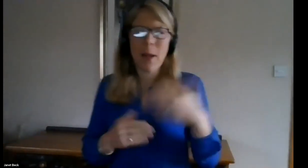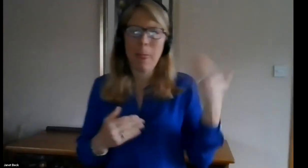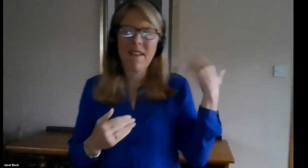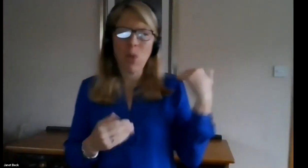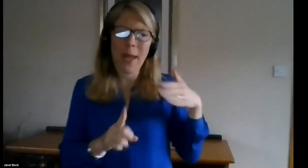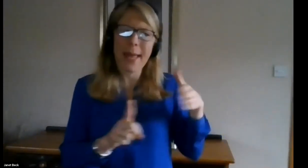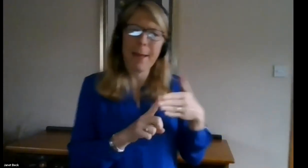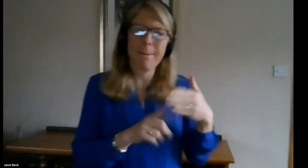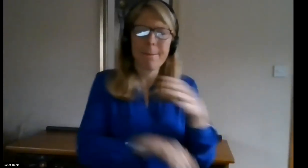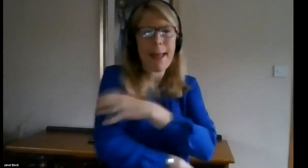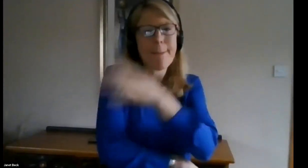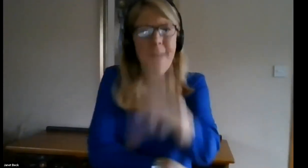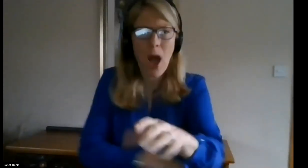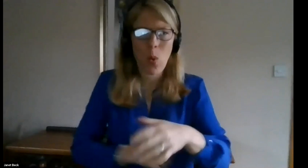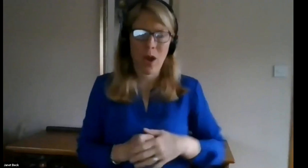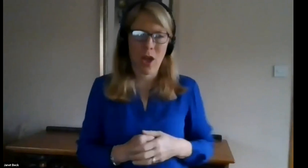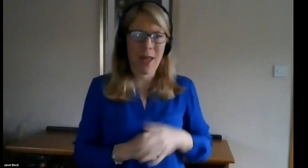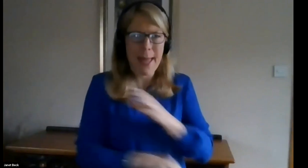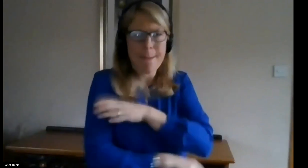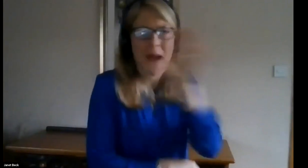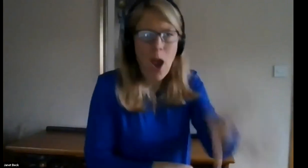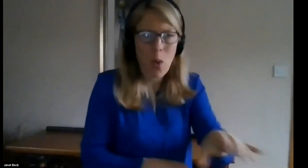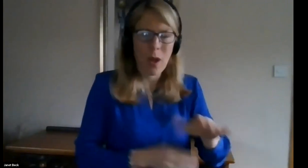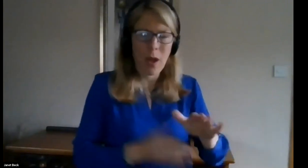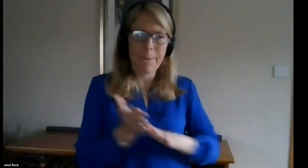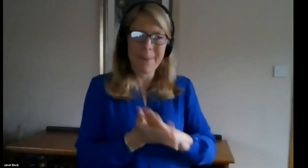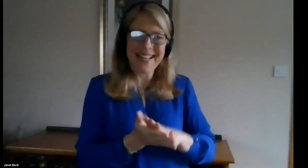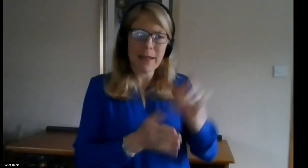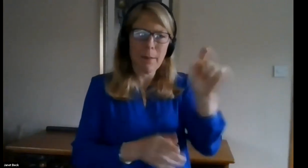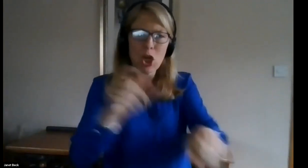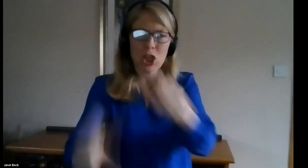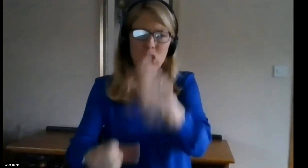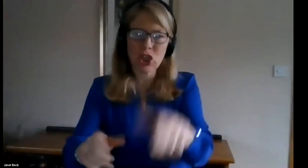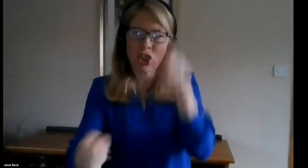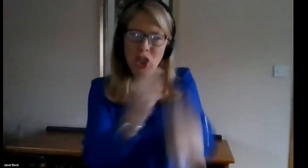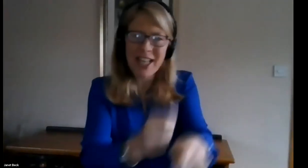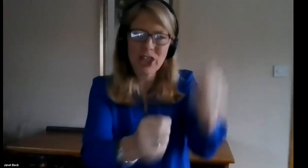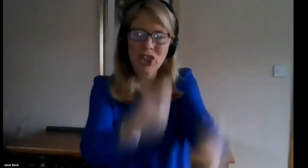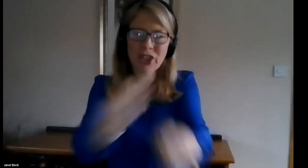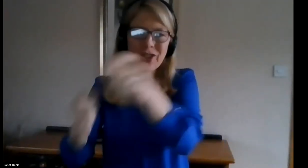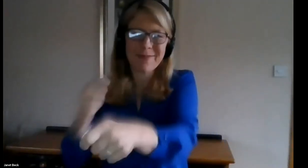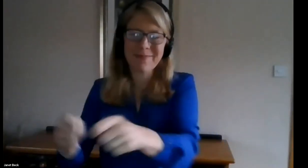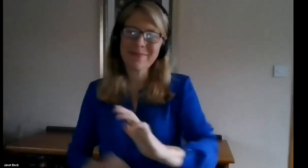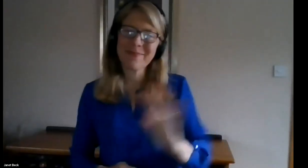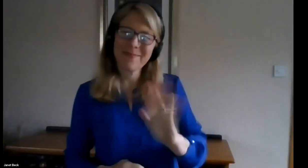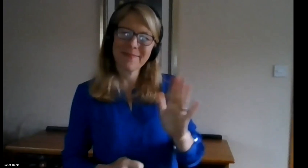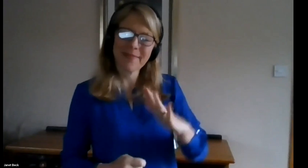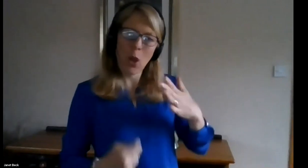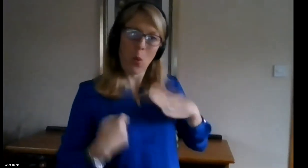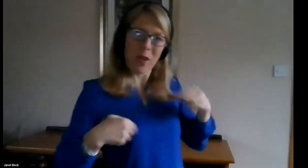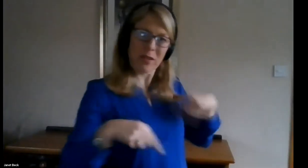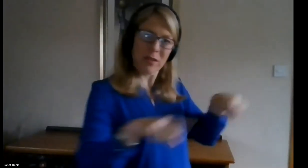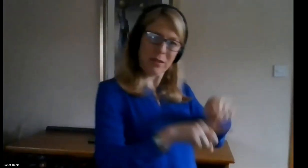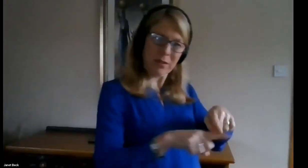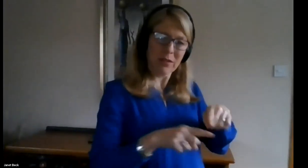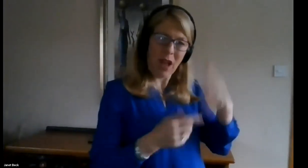much more about correcting individuals and their behavior. So thinking about how industry and research can come together to think, I think, more systemically,